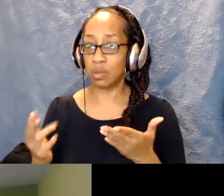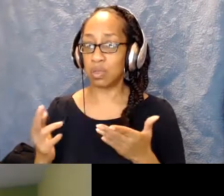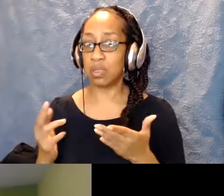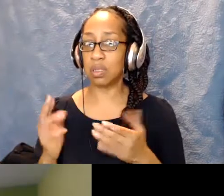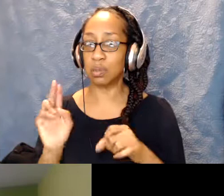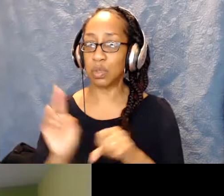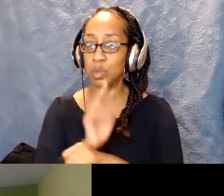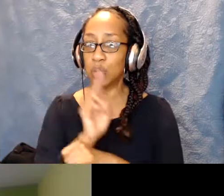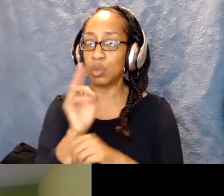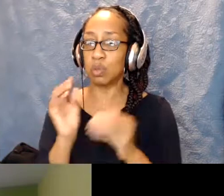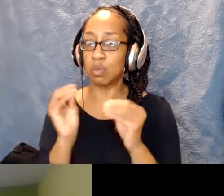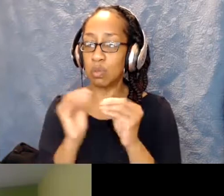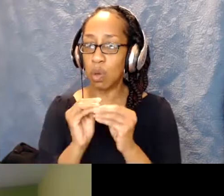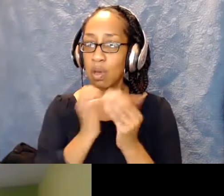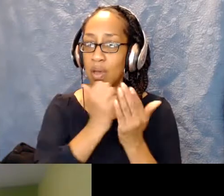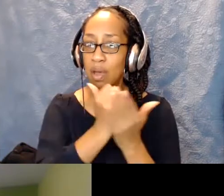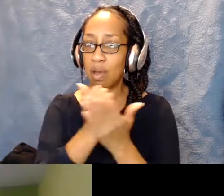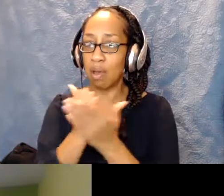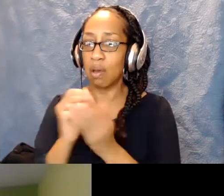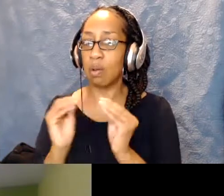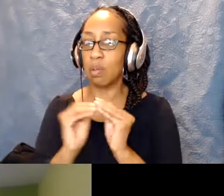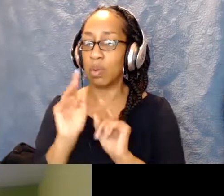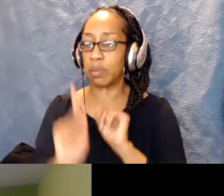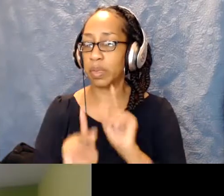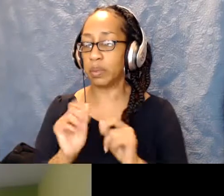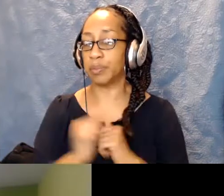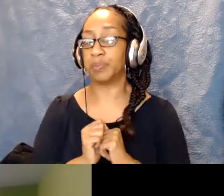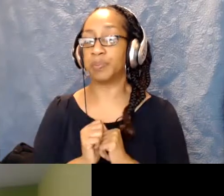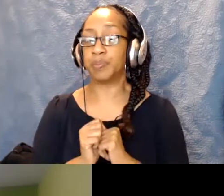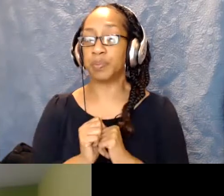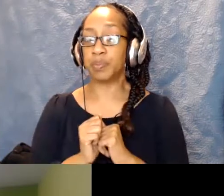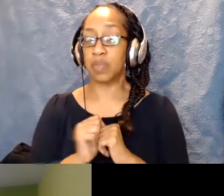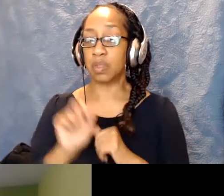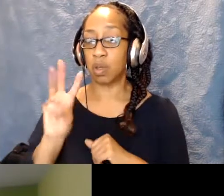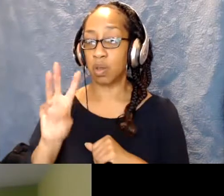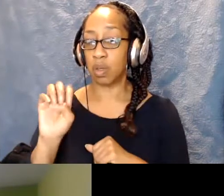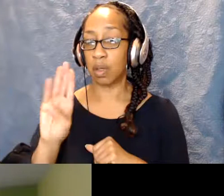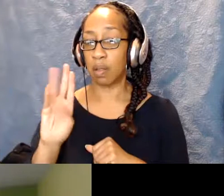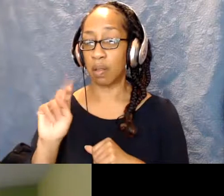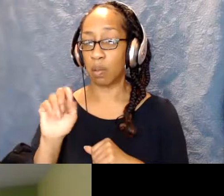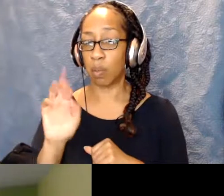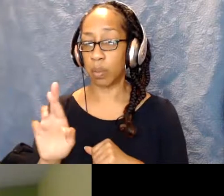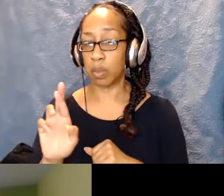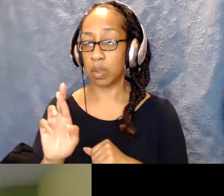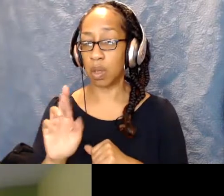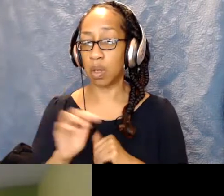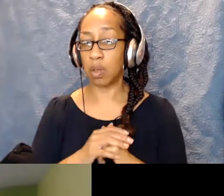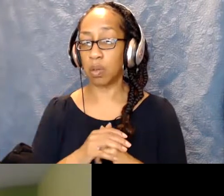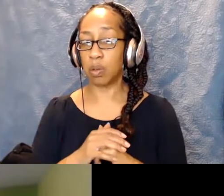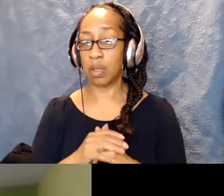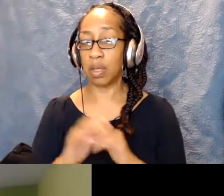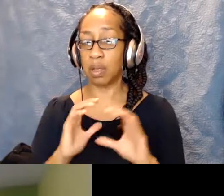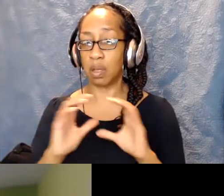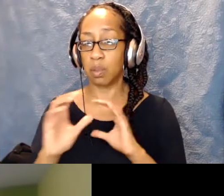Following the webinar with the states that I just talked about, we held a facilitated conversation between national organizations